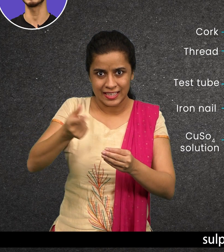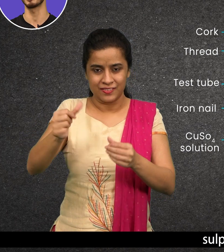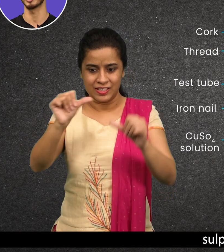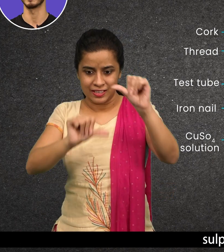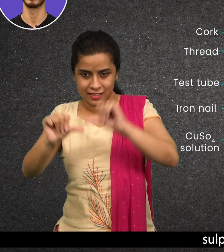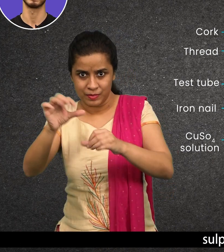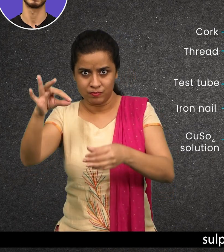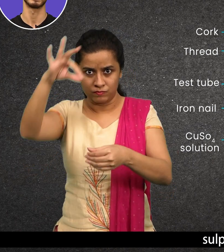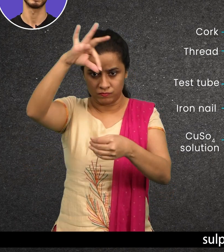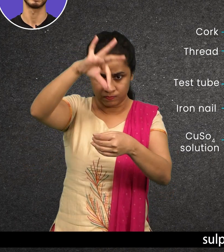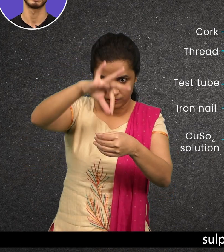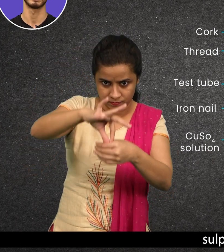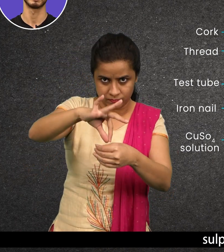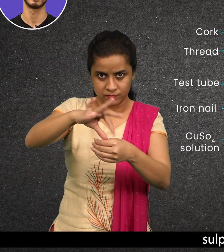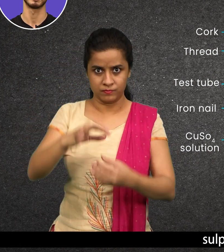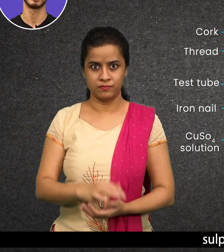sulfate solution.